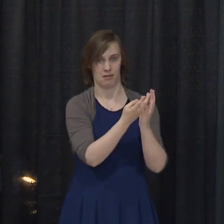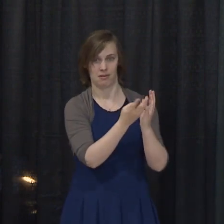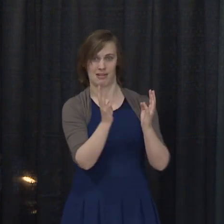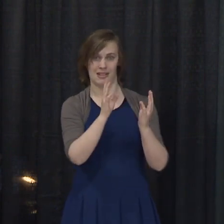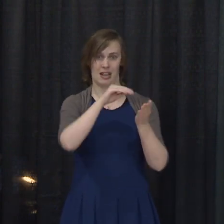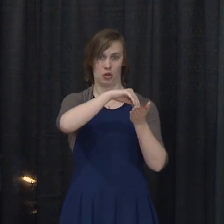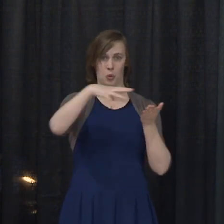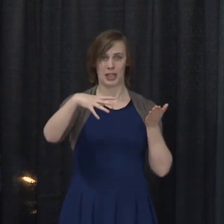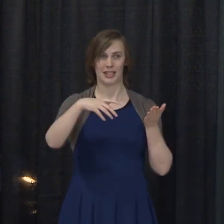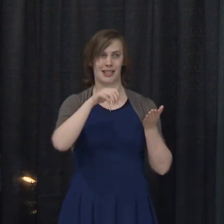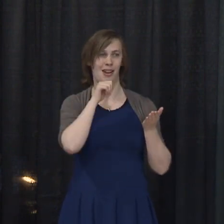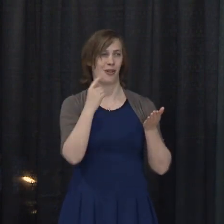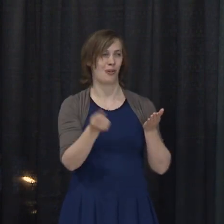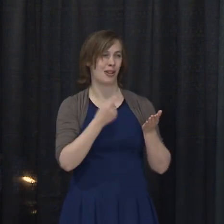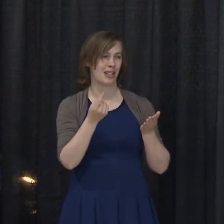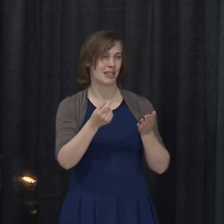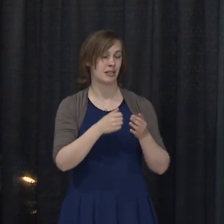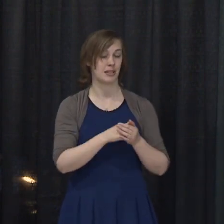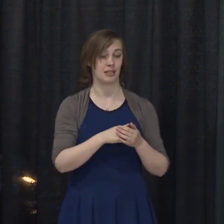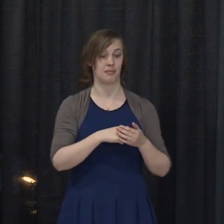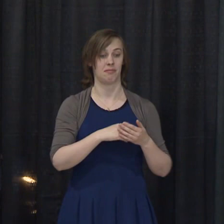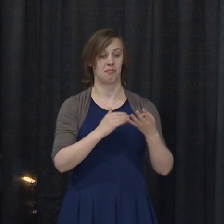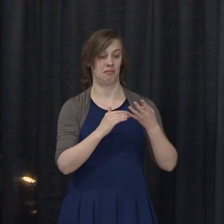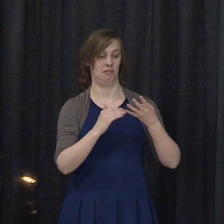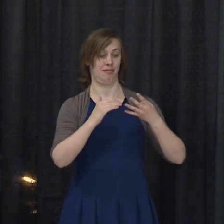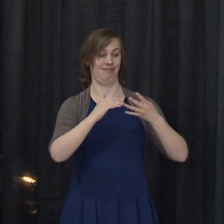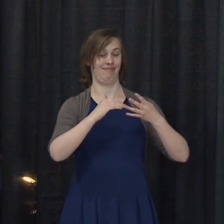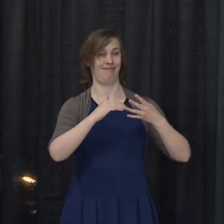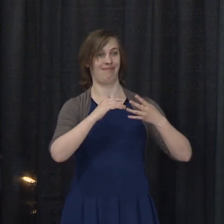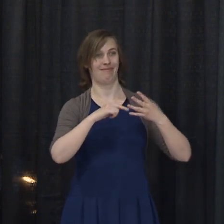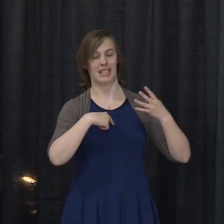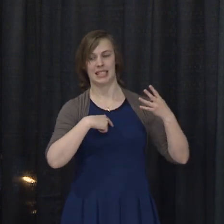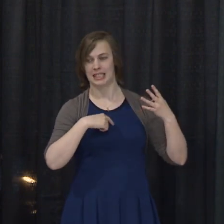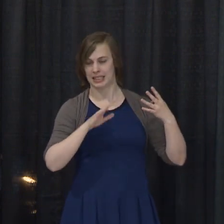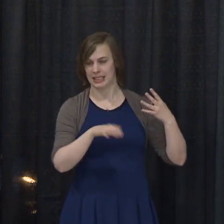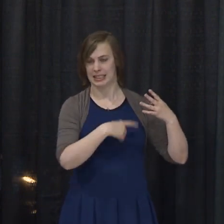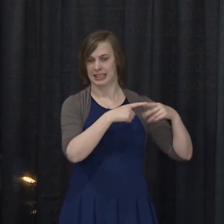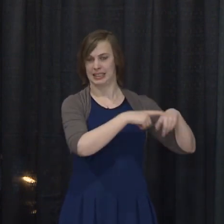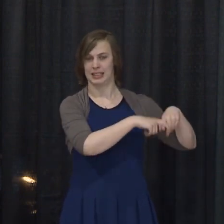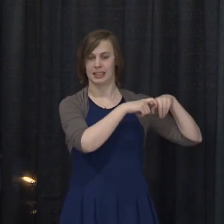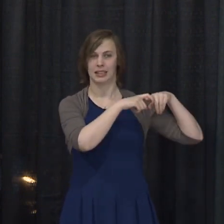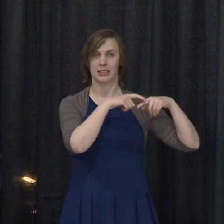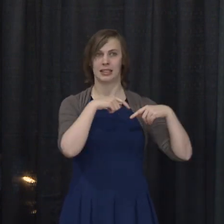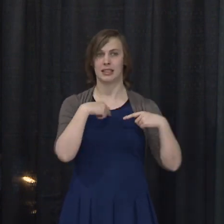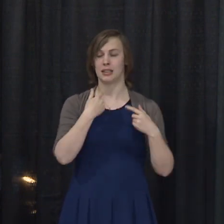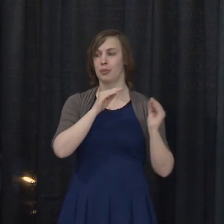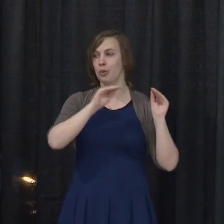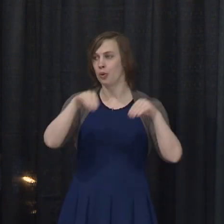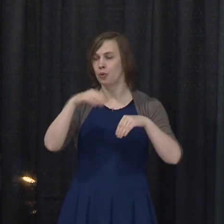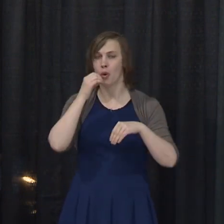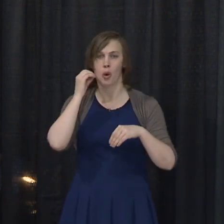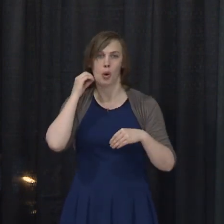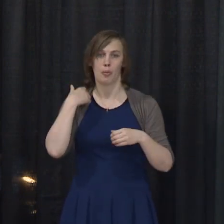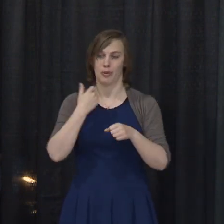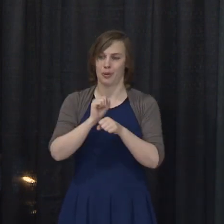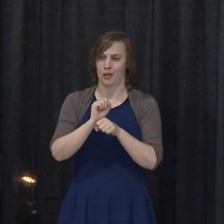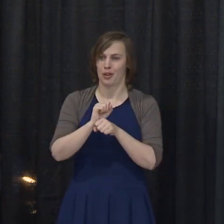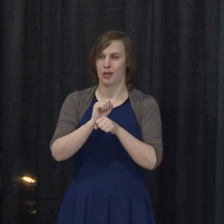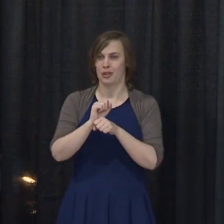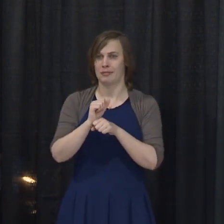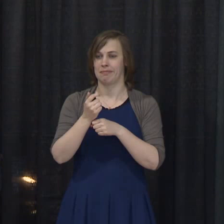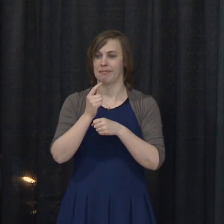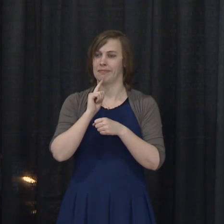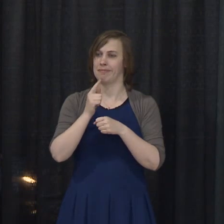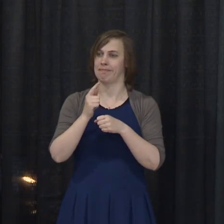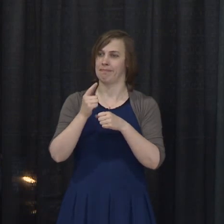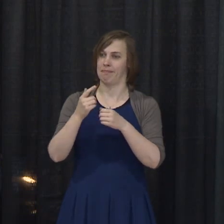hit a wall. I was low. I moved home and mindlessly worked for minimum wage and couldn't grasp why this map